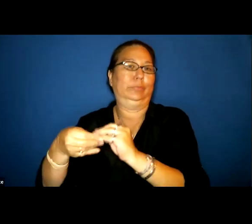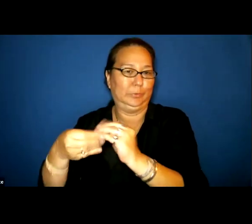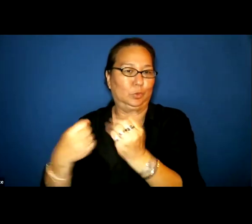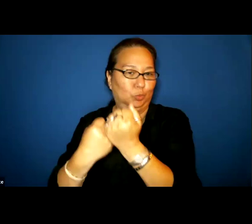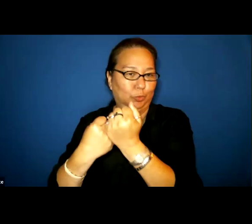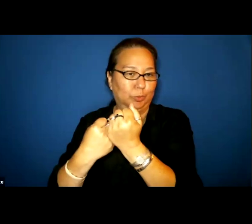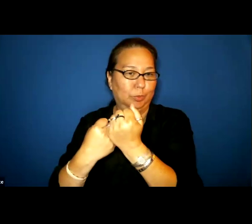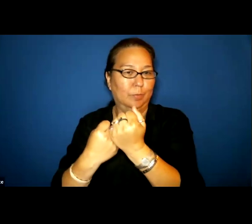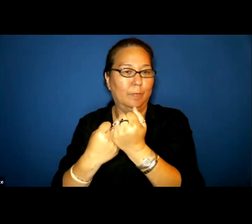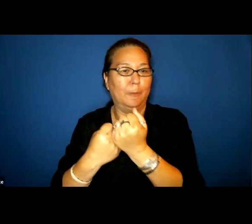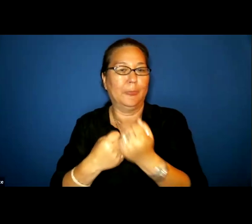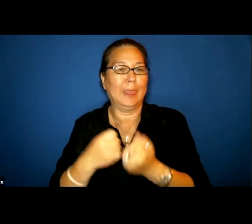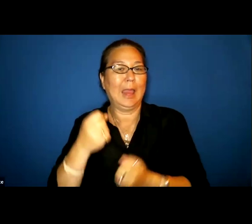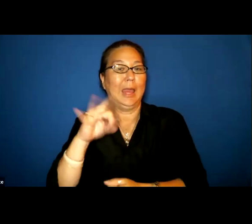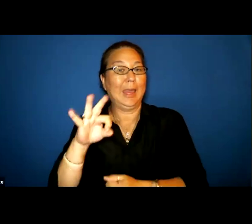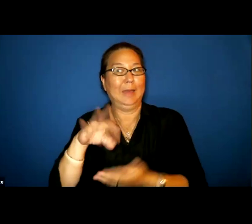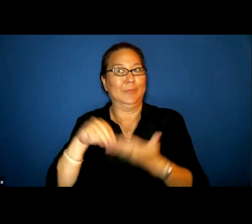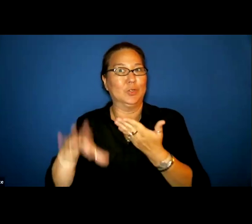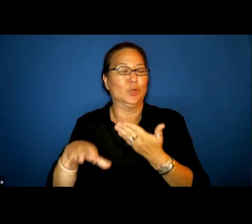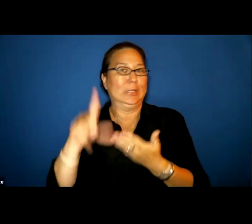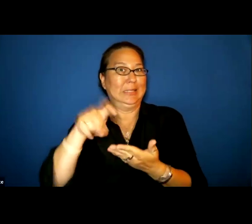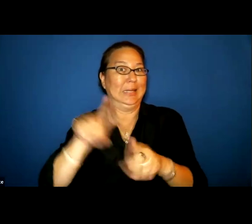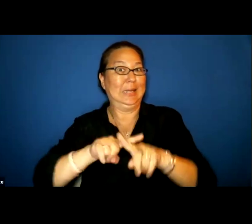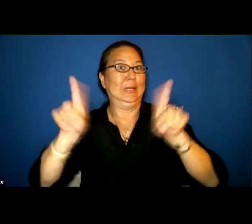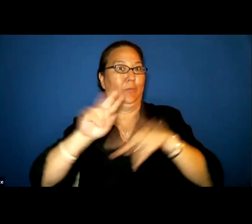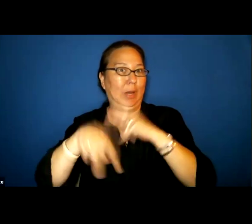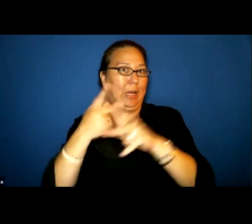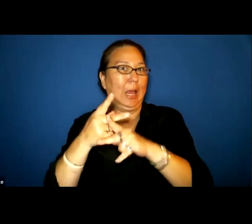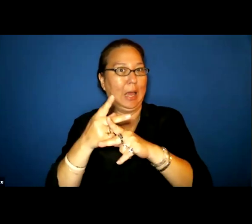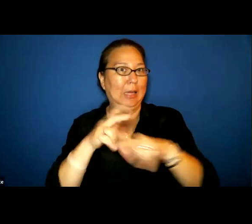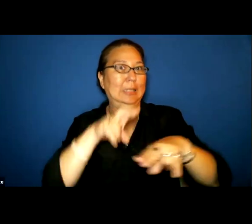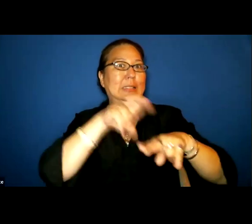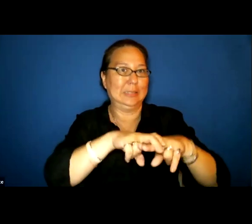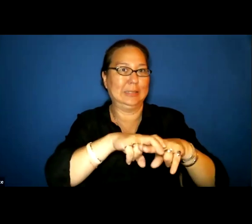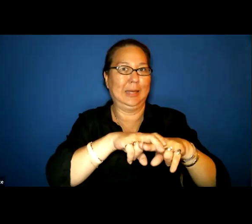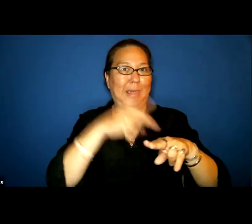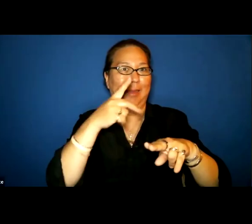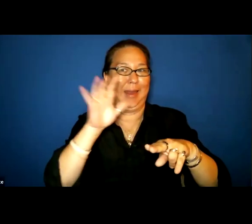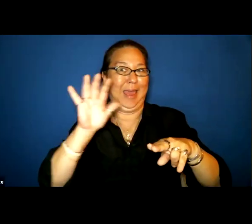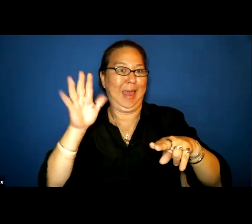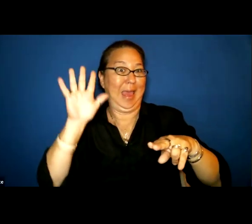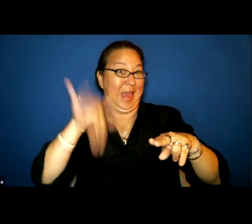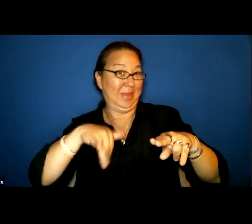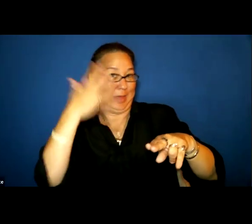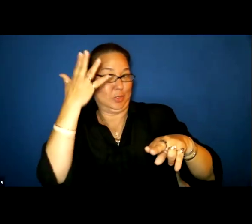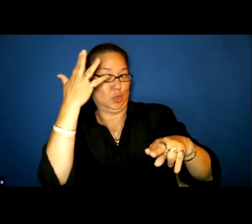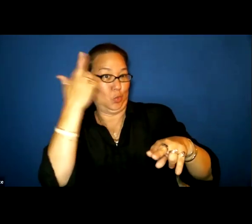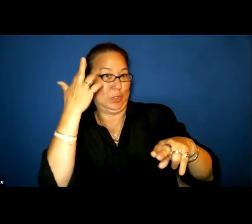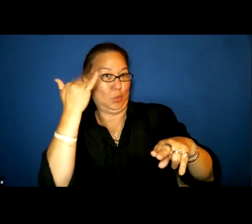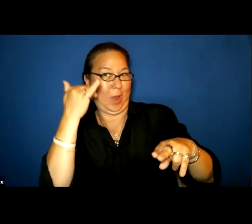why they're not returning, then we can talk with those students about, we have a seat for you. And if we don't have a program that they need, we'll build